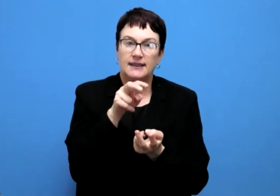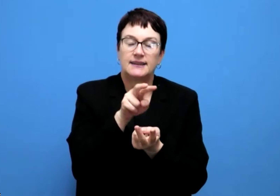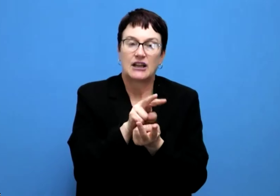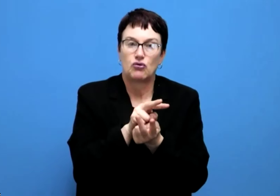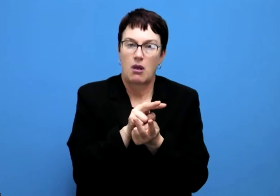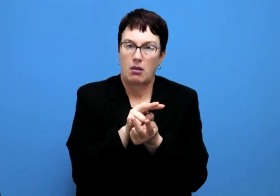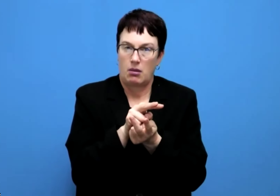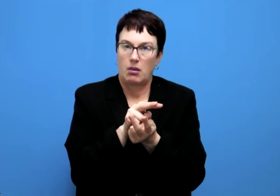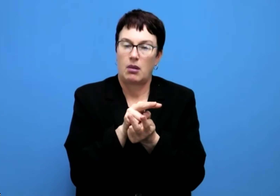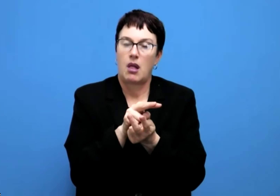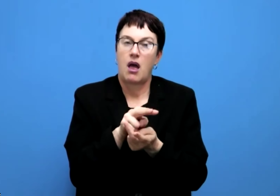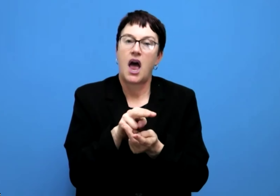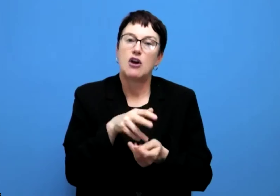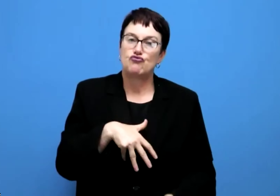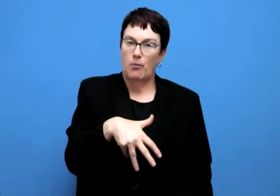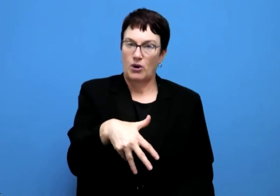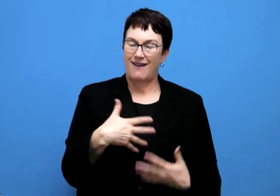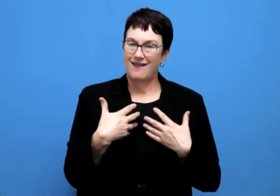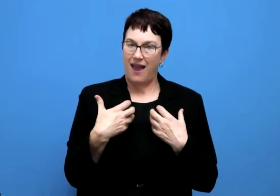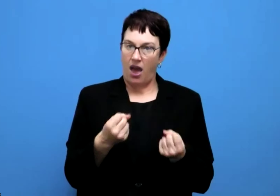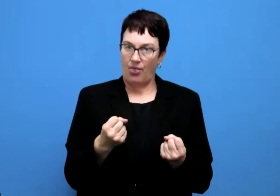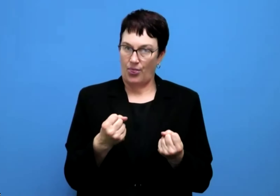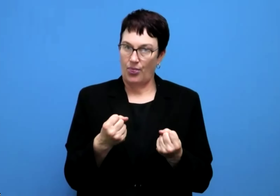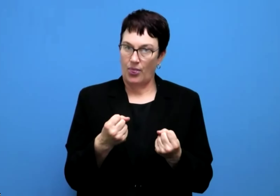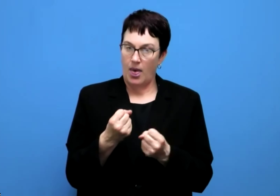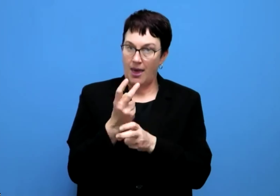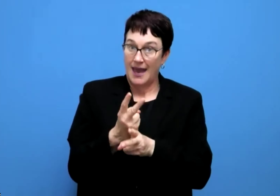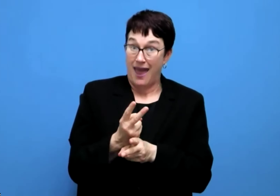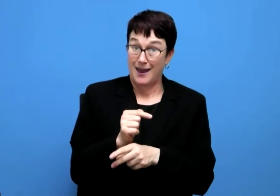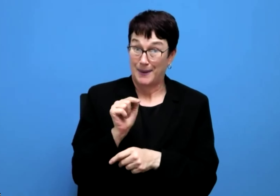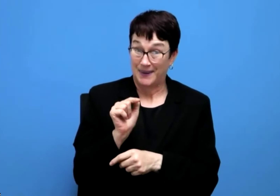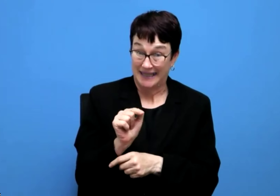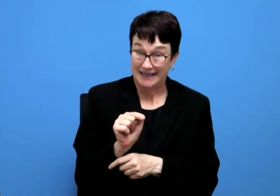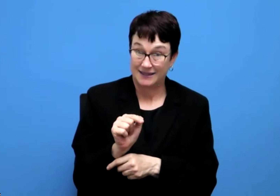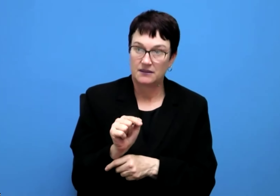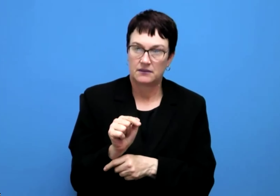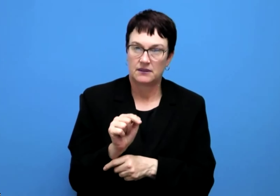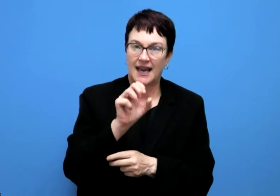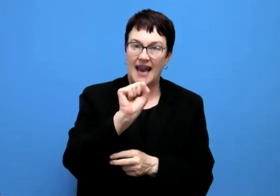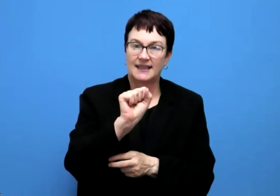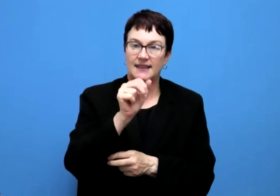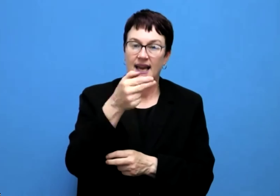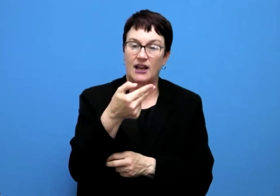Africa. And we focus on strengthening systems and supporting last mile delivery, prioritizing adolescents, people